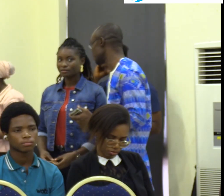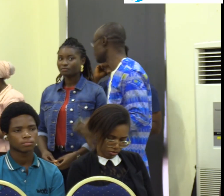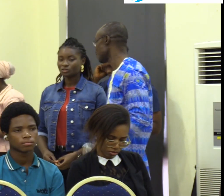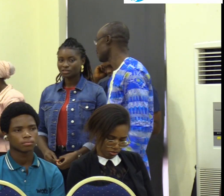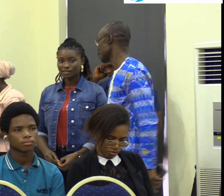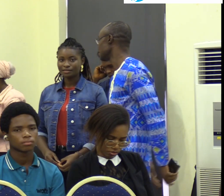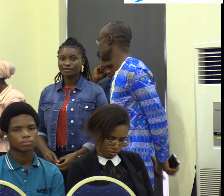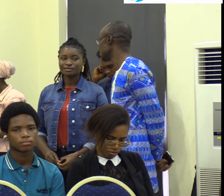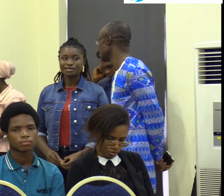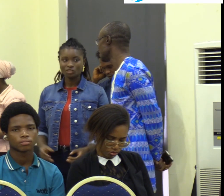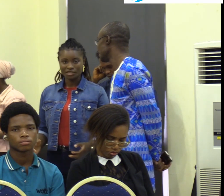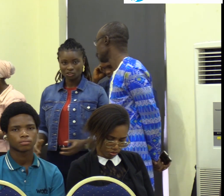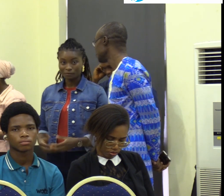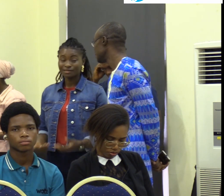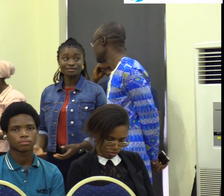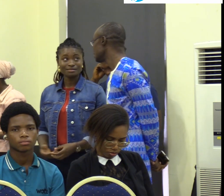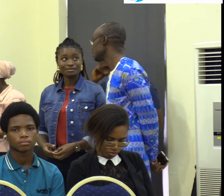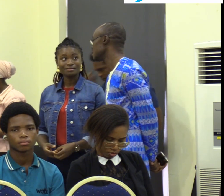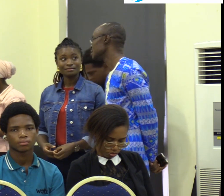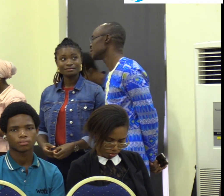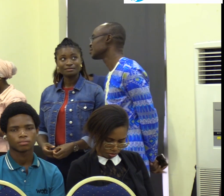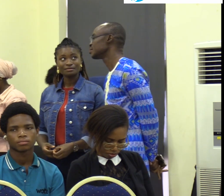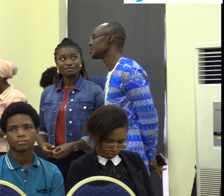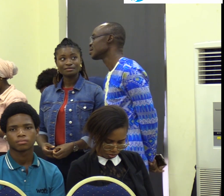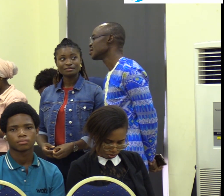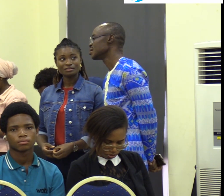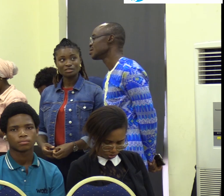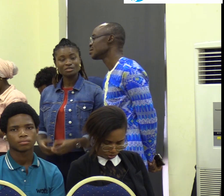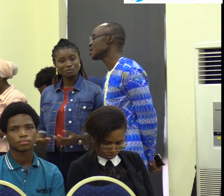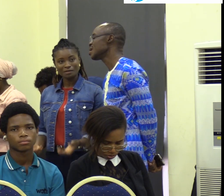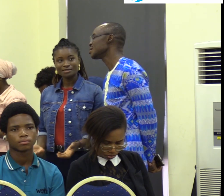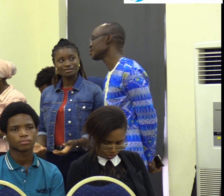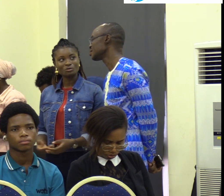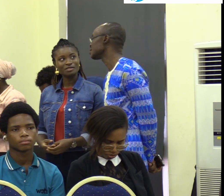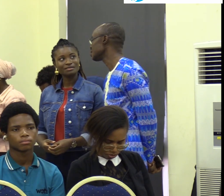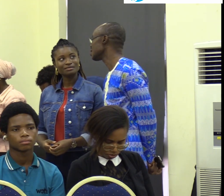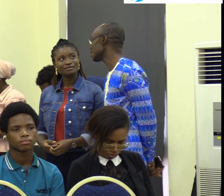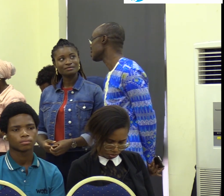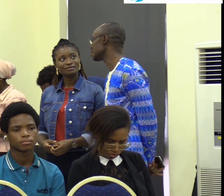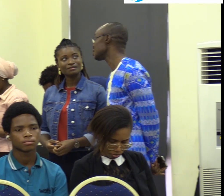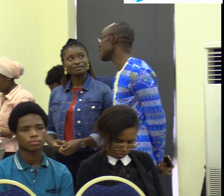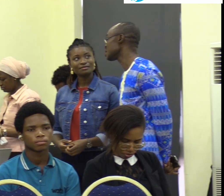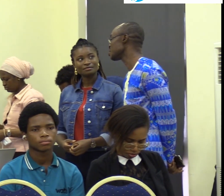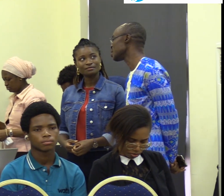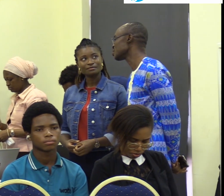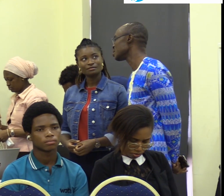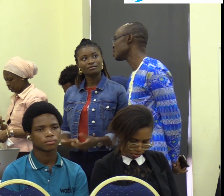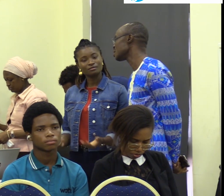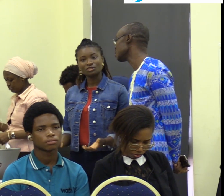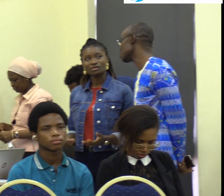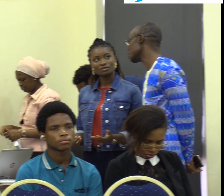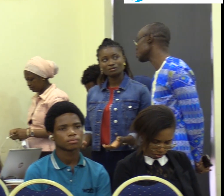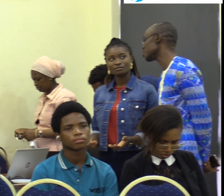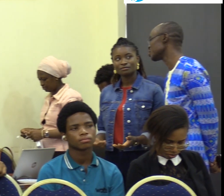gives you to be able to say that okay, you are integrating into that you're not excluded? Like, what kind of